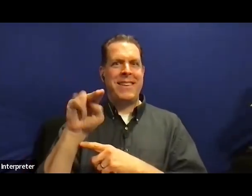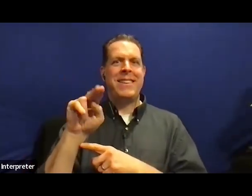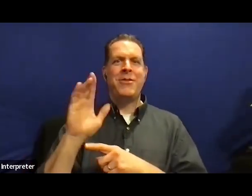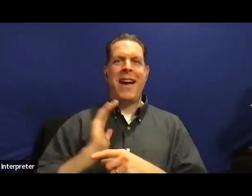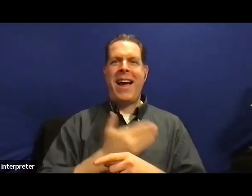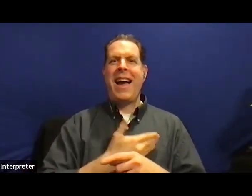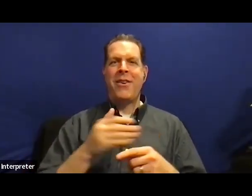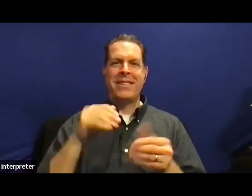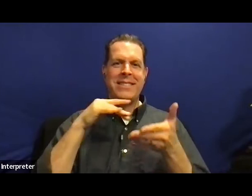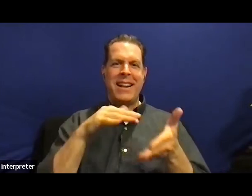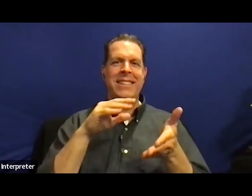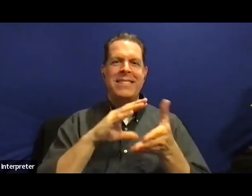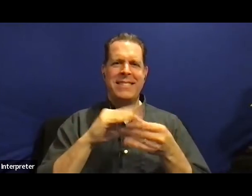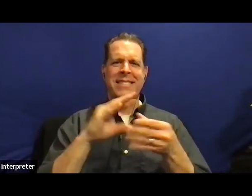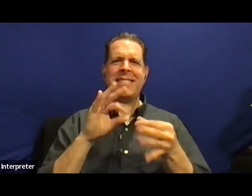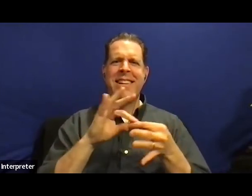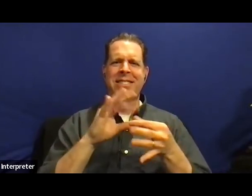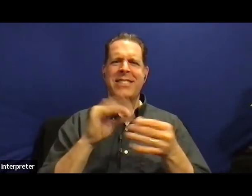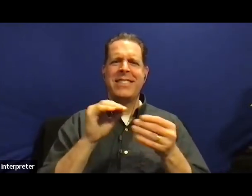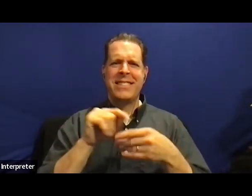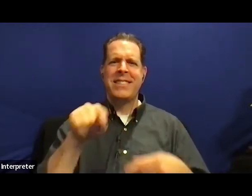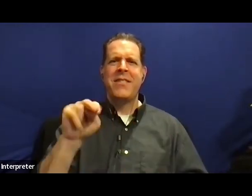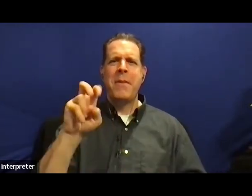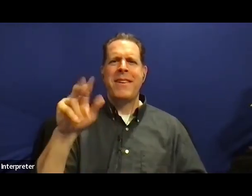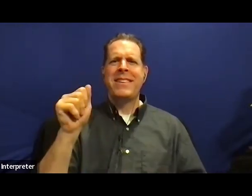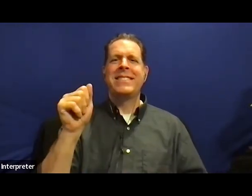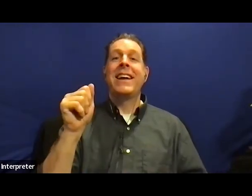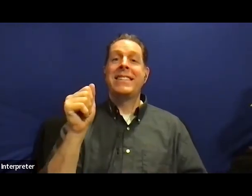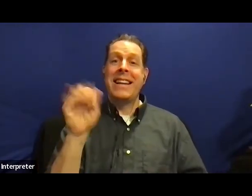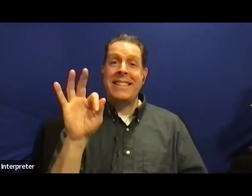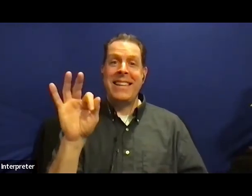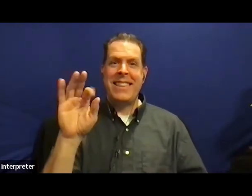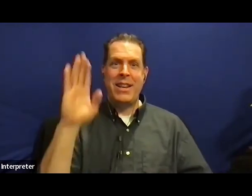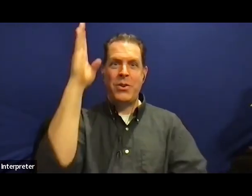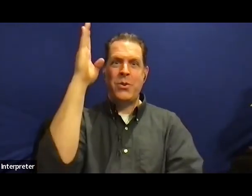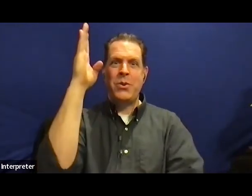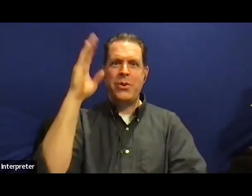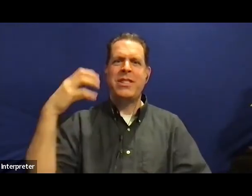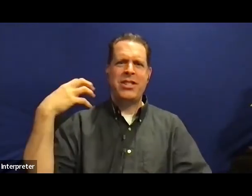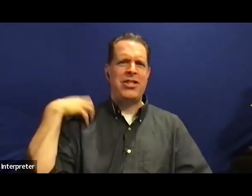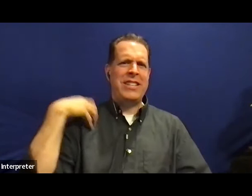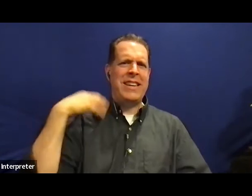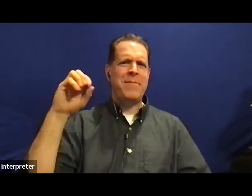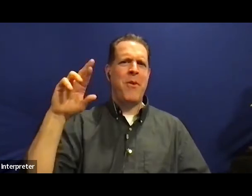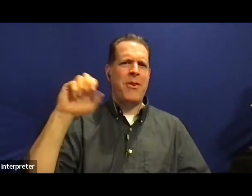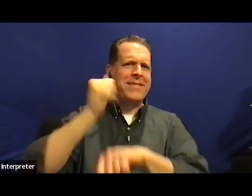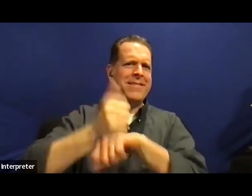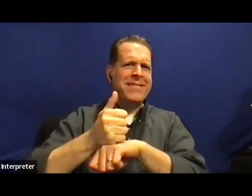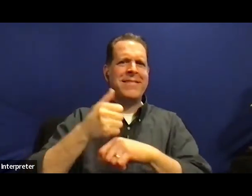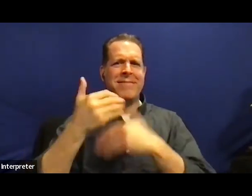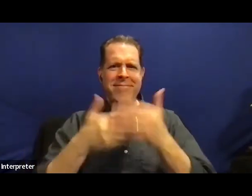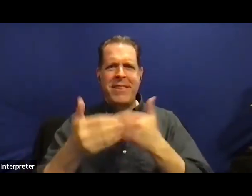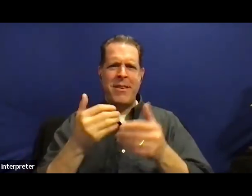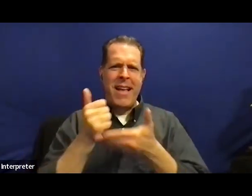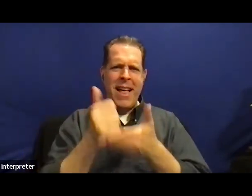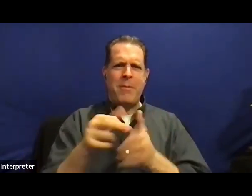on April 19th at noon, where you will learn more from the team of experts that Chief Moore has assembled to review and